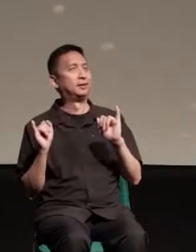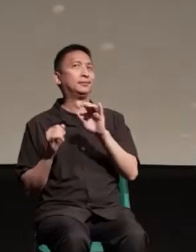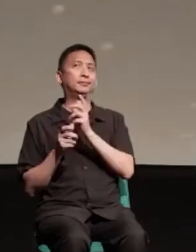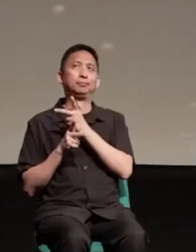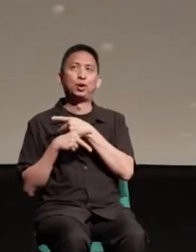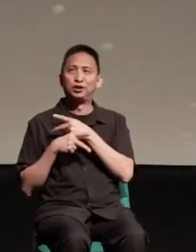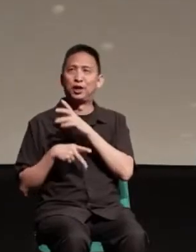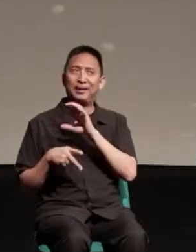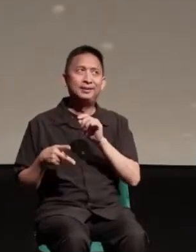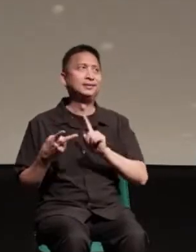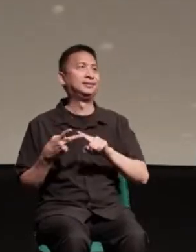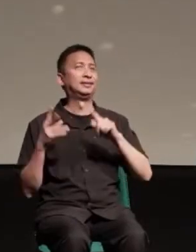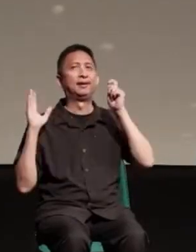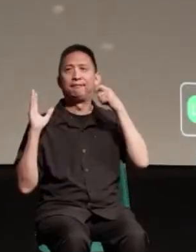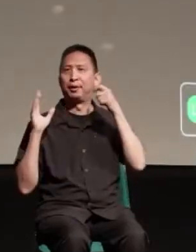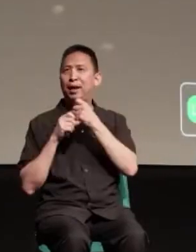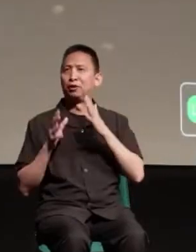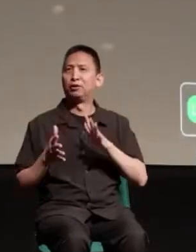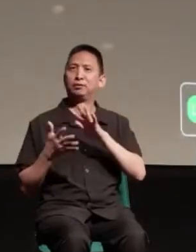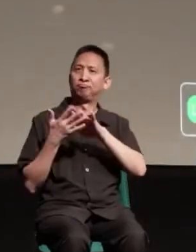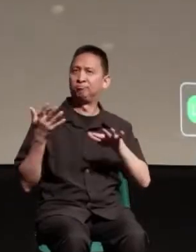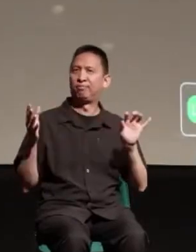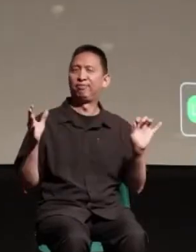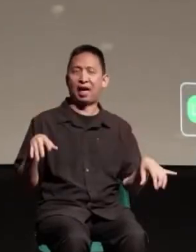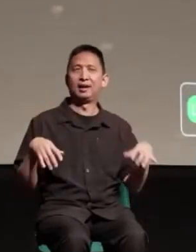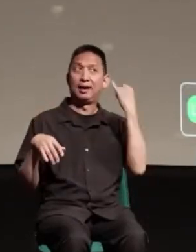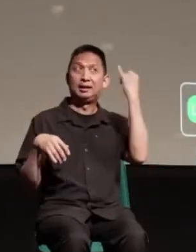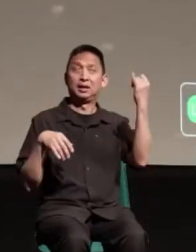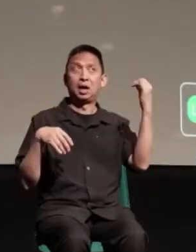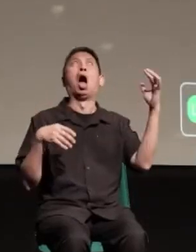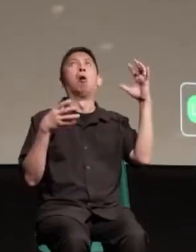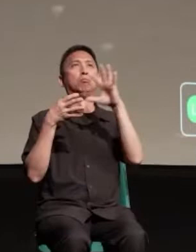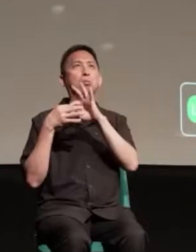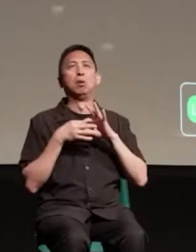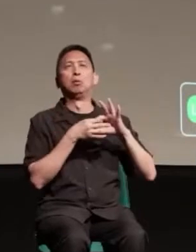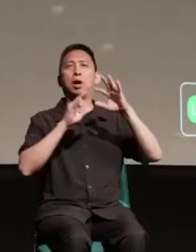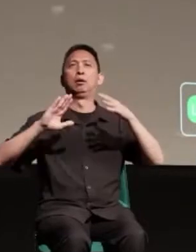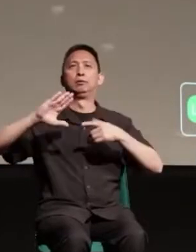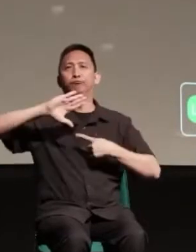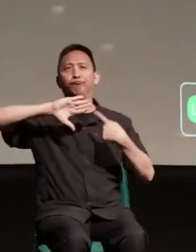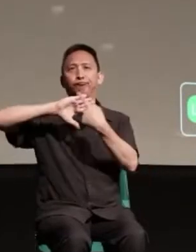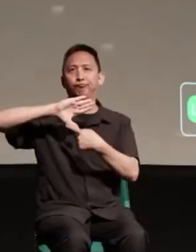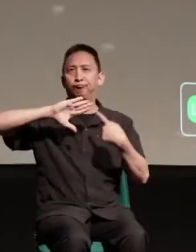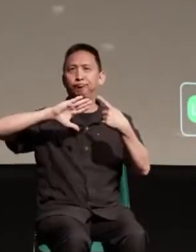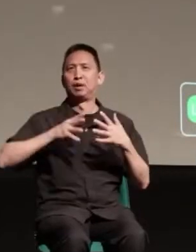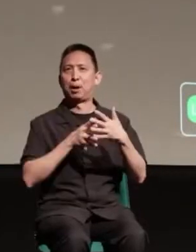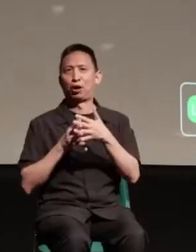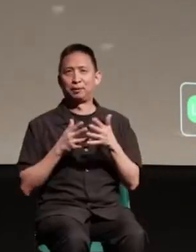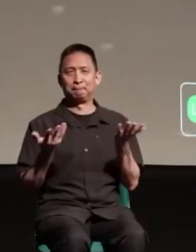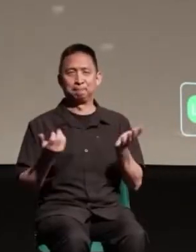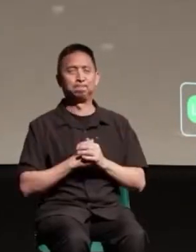and filmmakers, and that's how that content comes together. And while yes, they